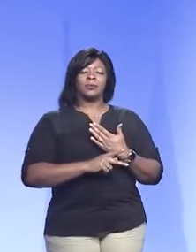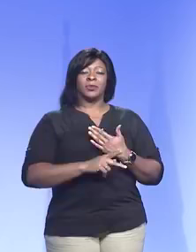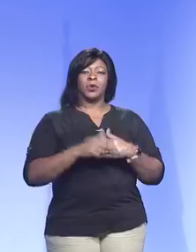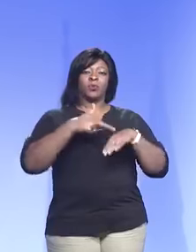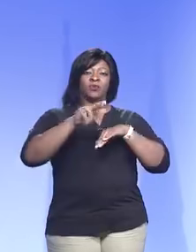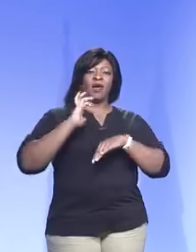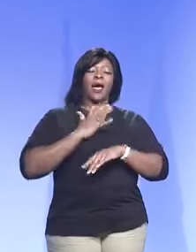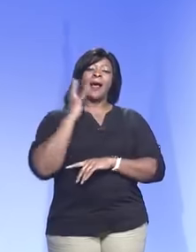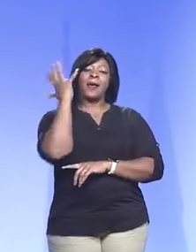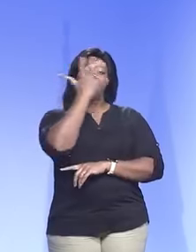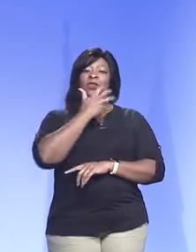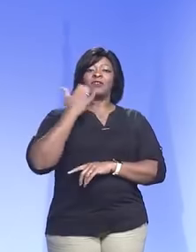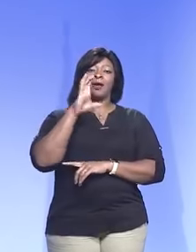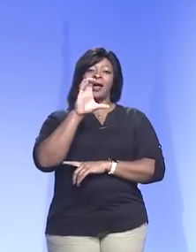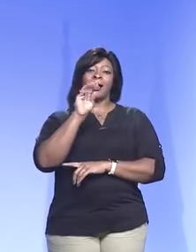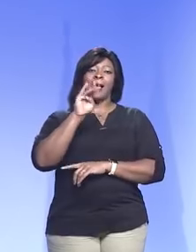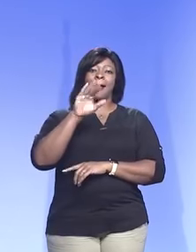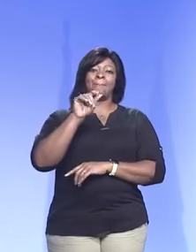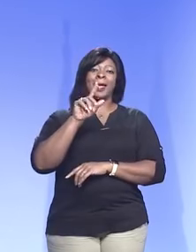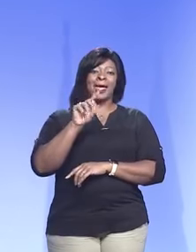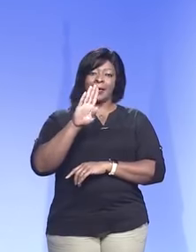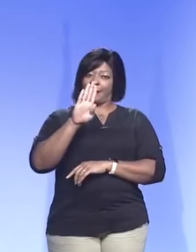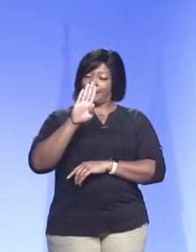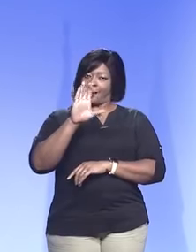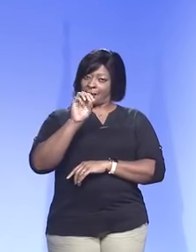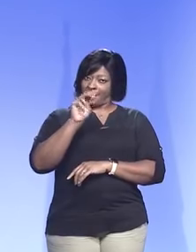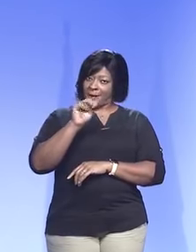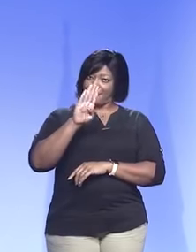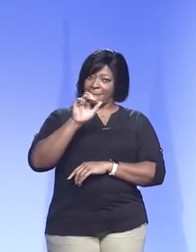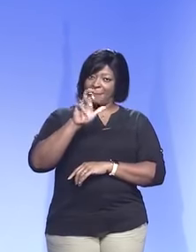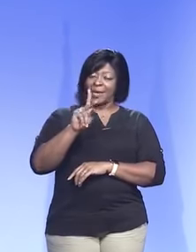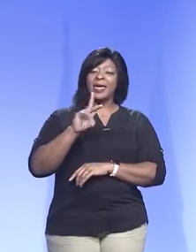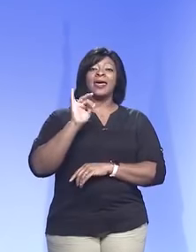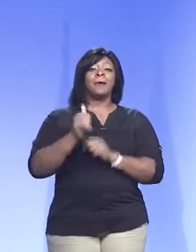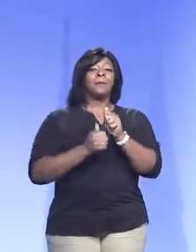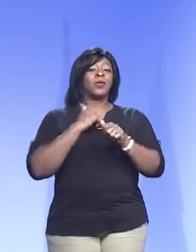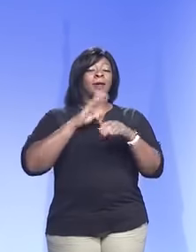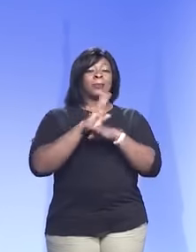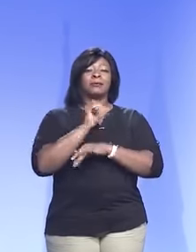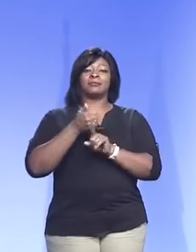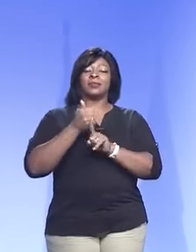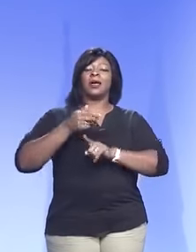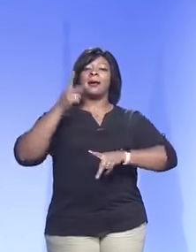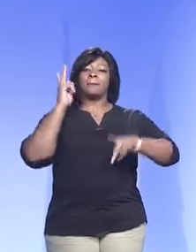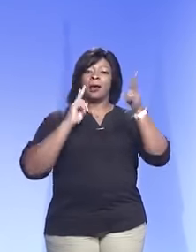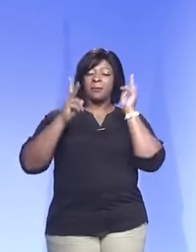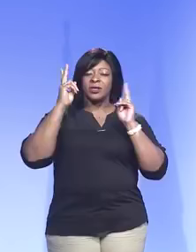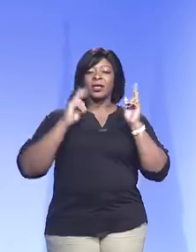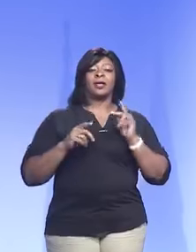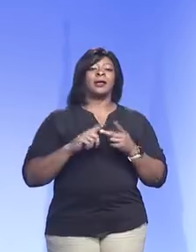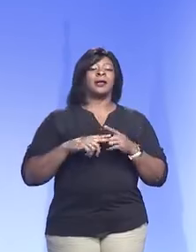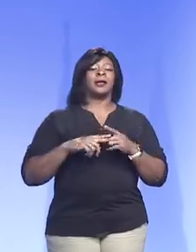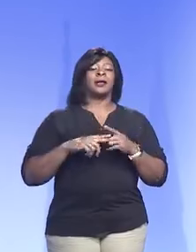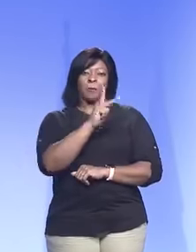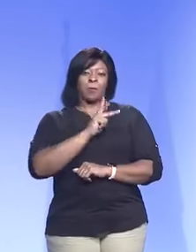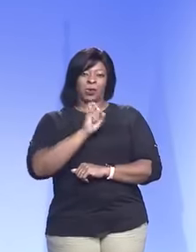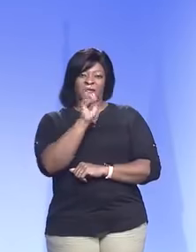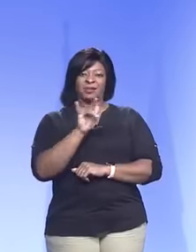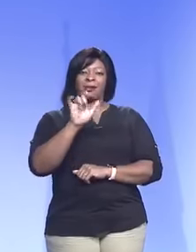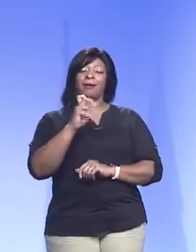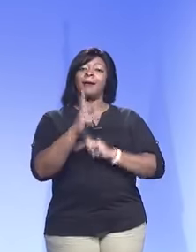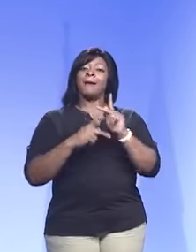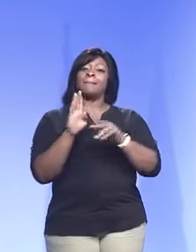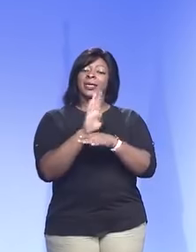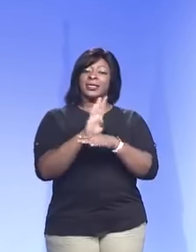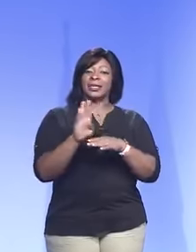referred to as our Beautiful Comeback, since the vast majority of close contact businesses are barbershops, beauty shops, nail salon